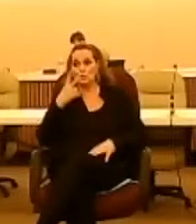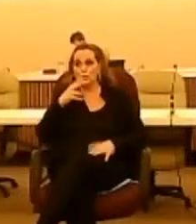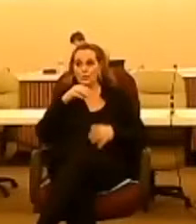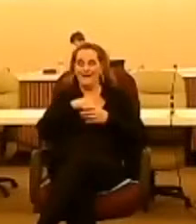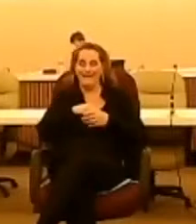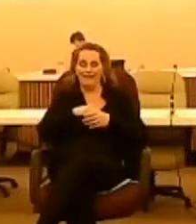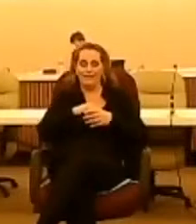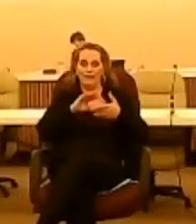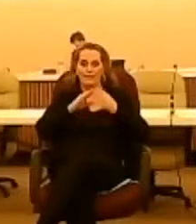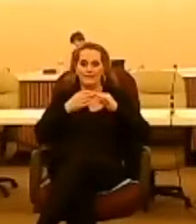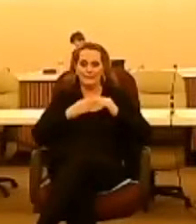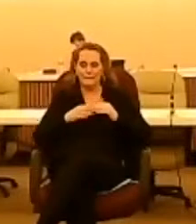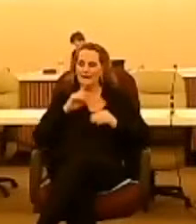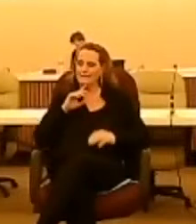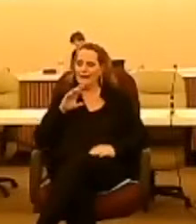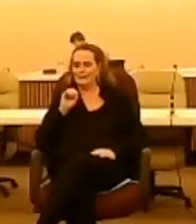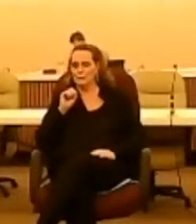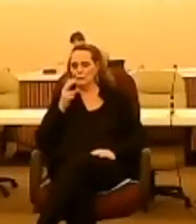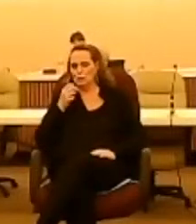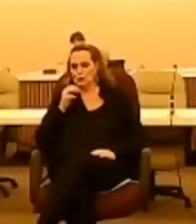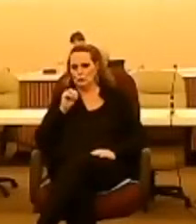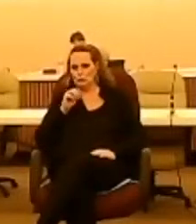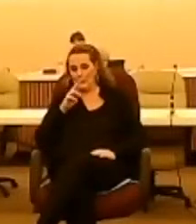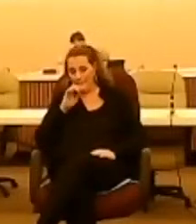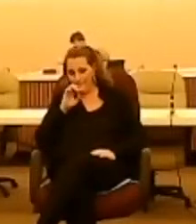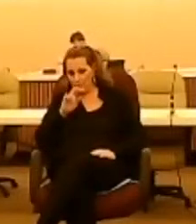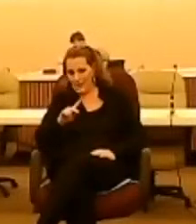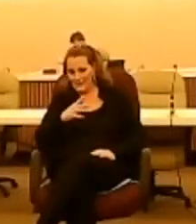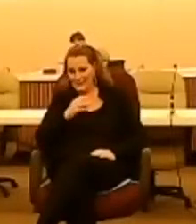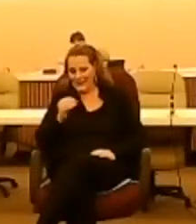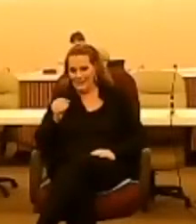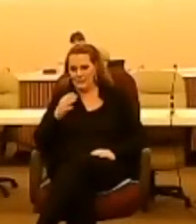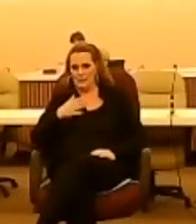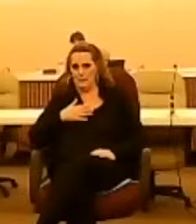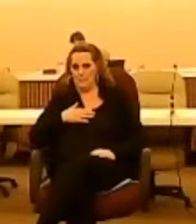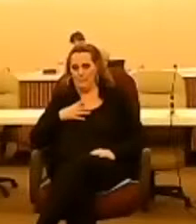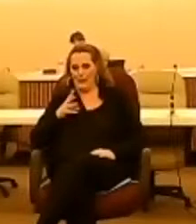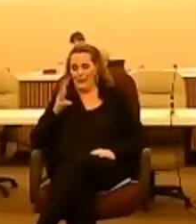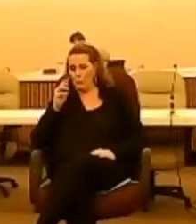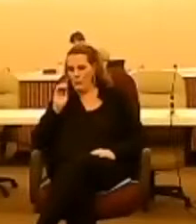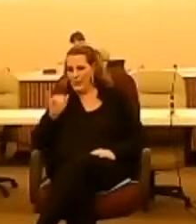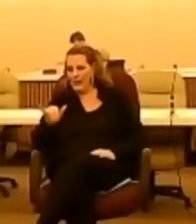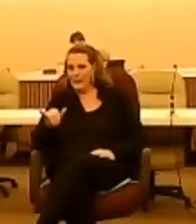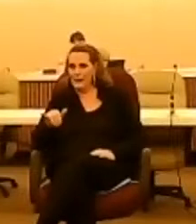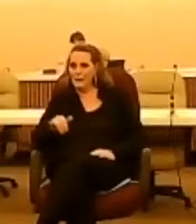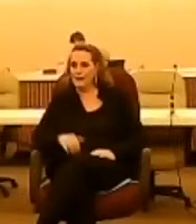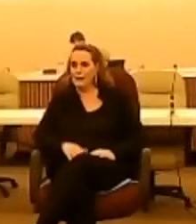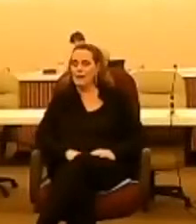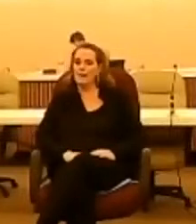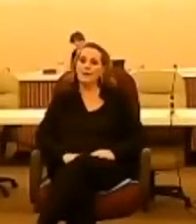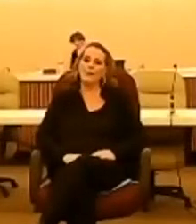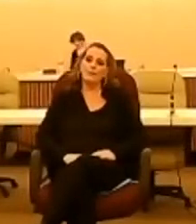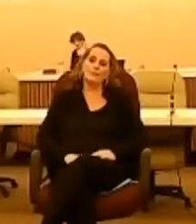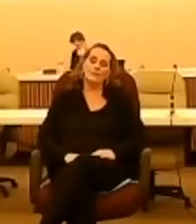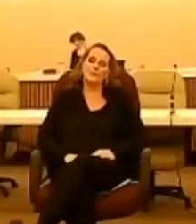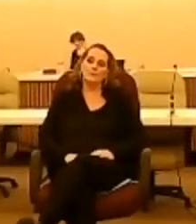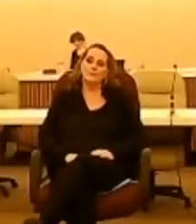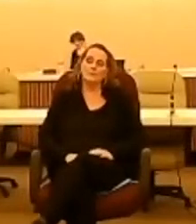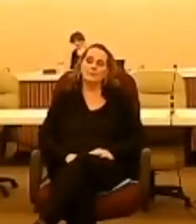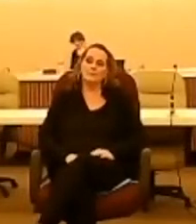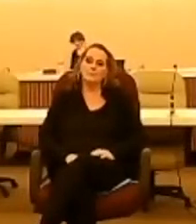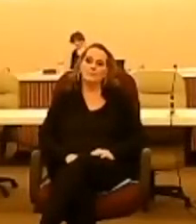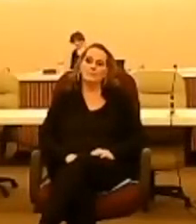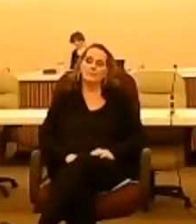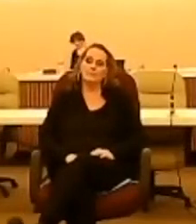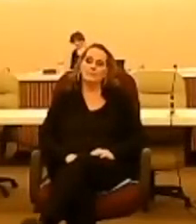Are they the Shamrock and the My Way? Do you know? Rod, do you know the names of the